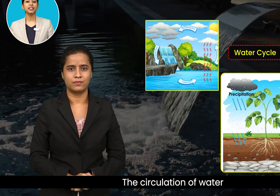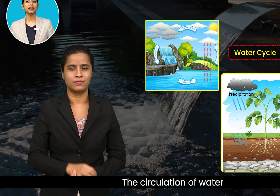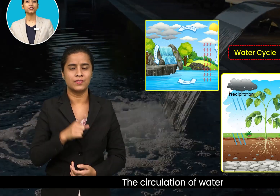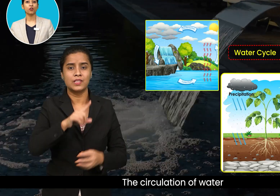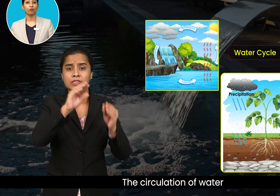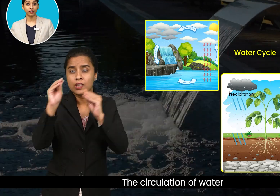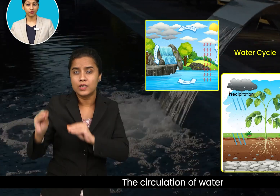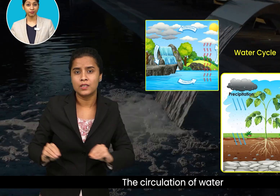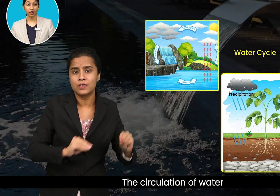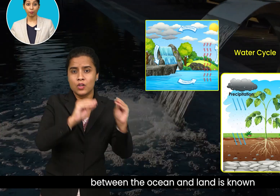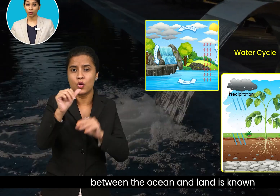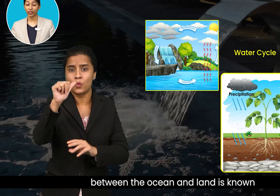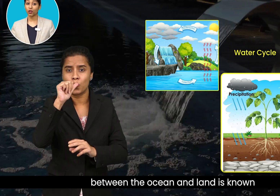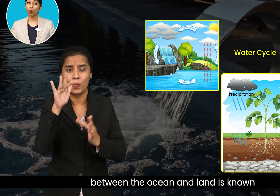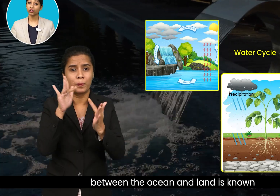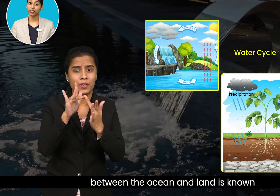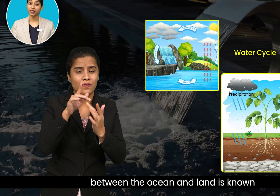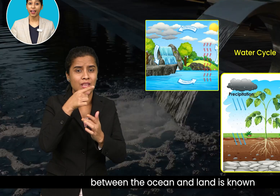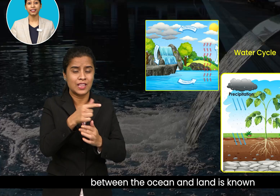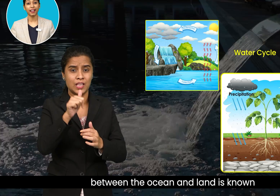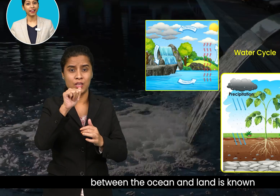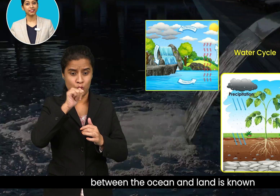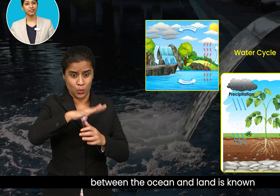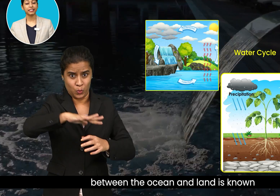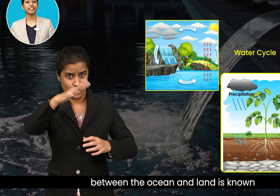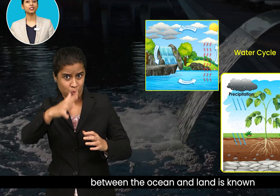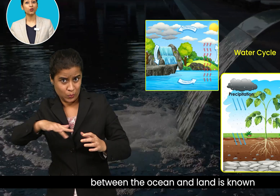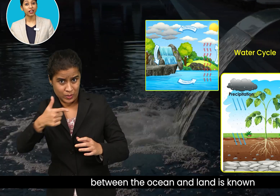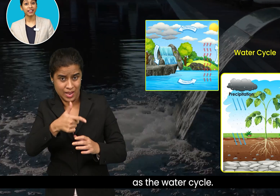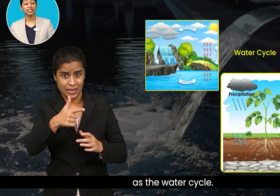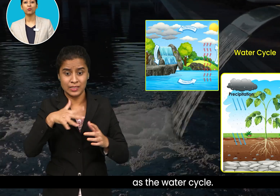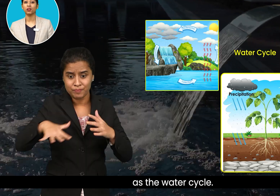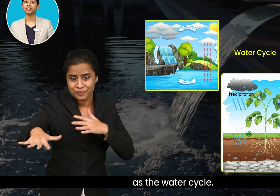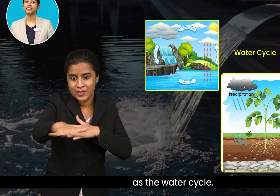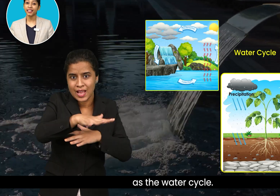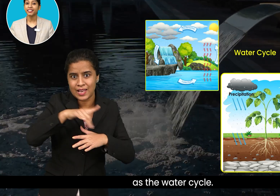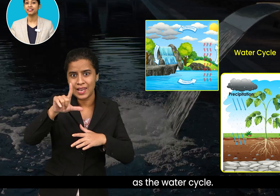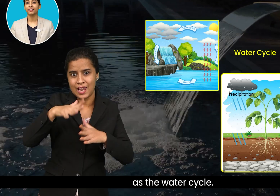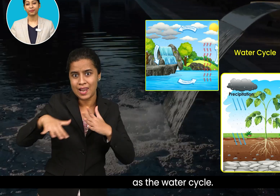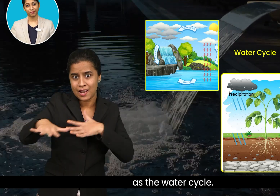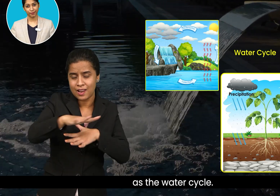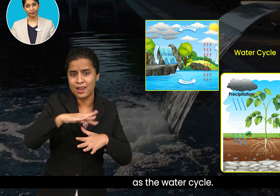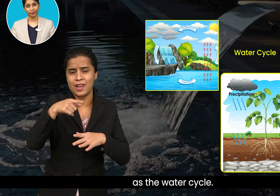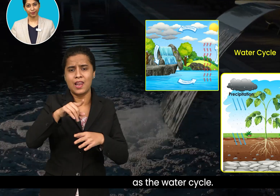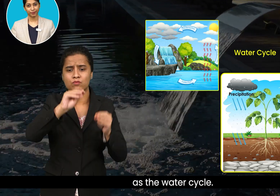The circulation of water between the ocean and land is known as the water cycle.